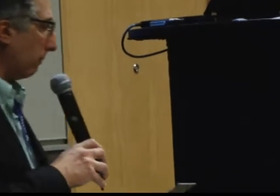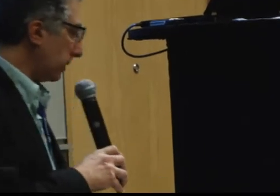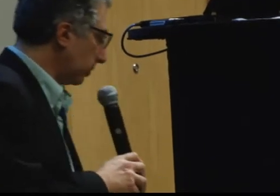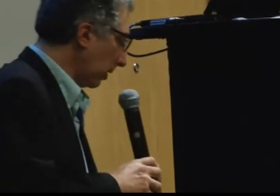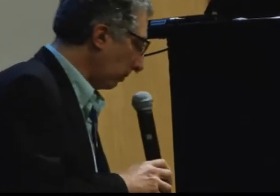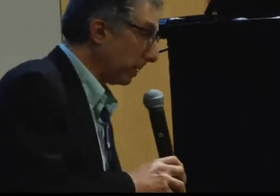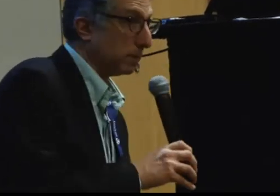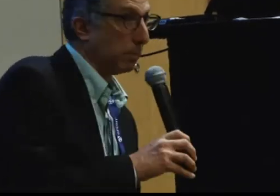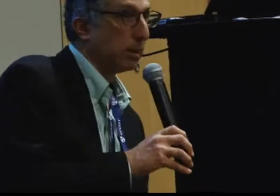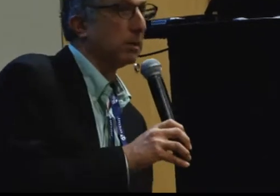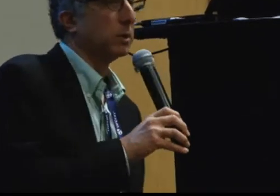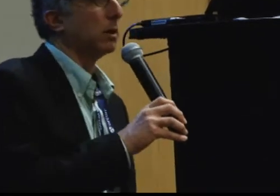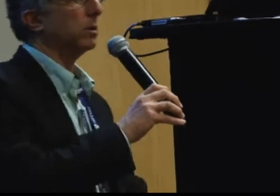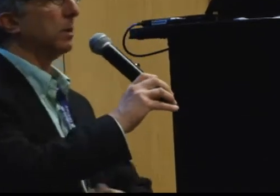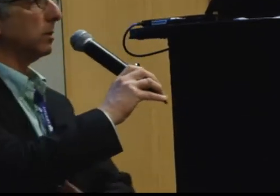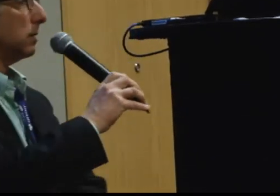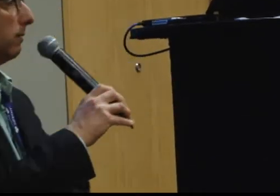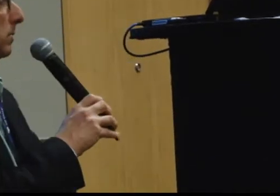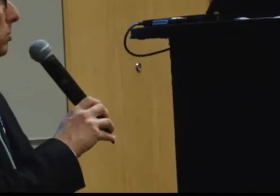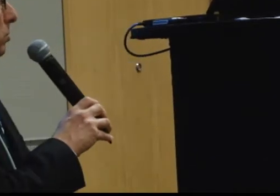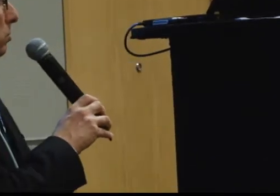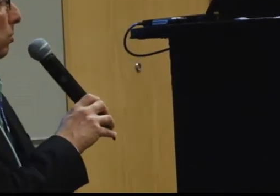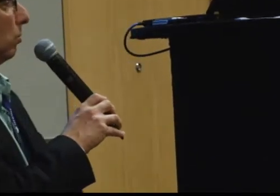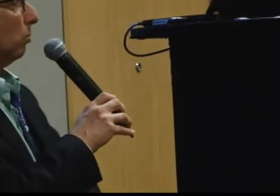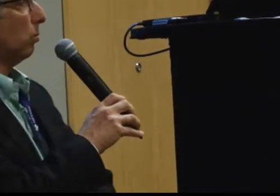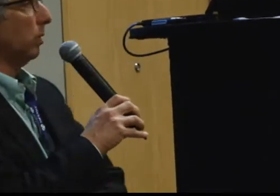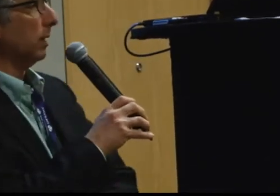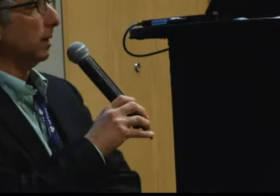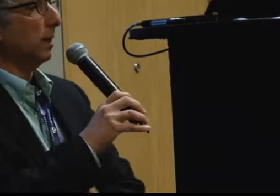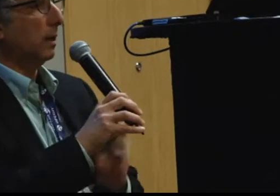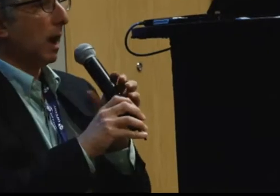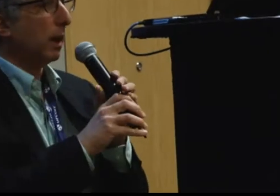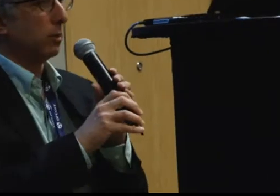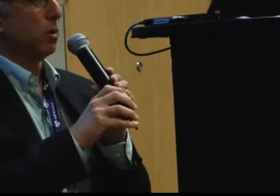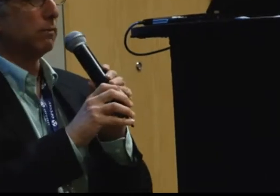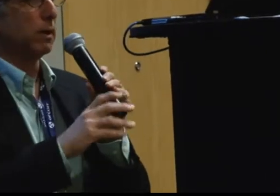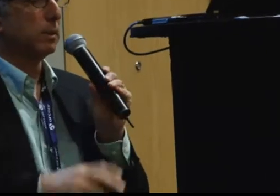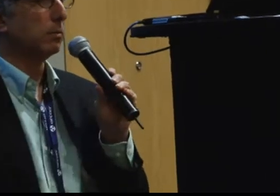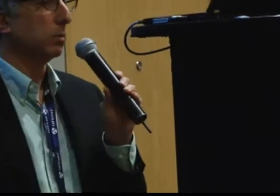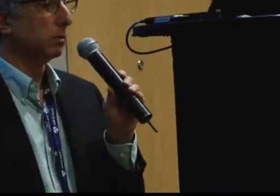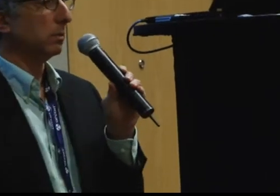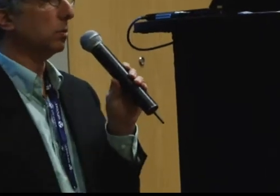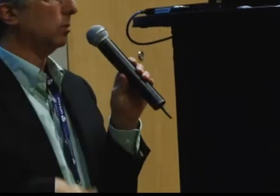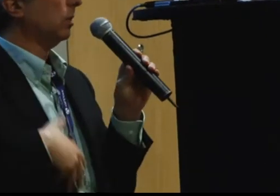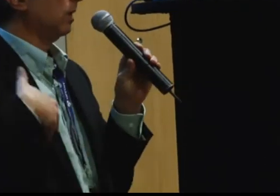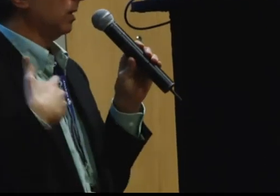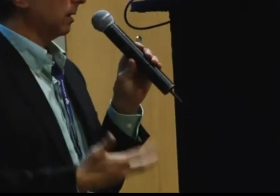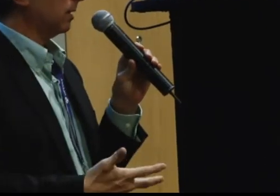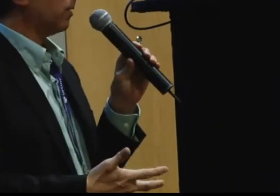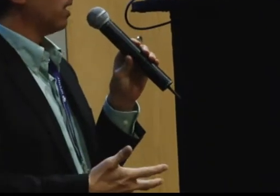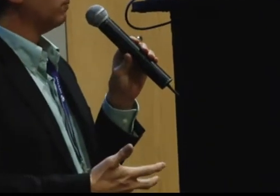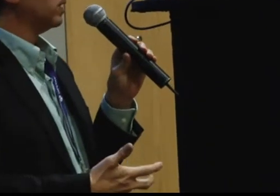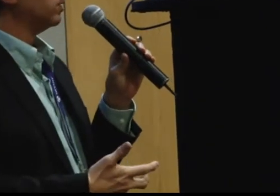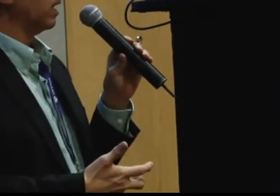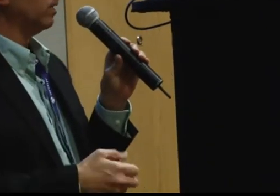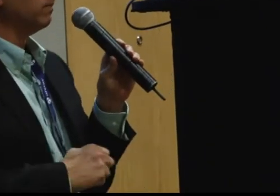get the conversation going, because I'm not a subject area specialist, I've asked two really highly qualified people to